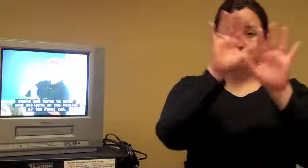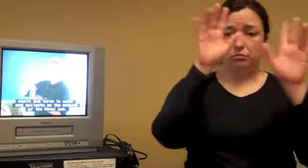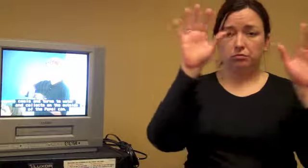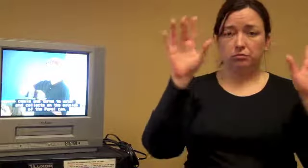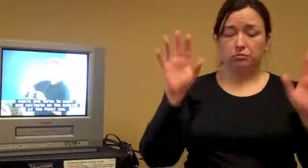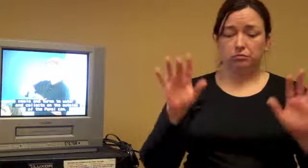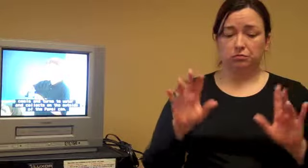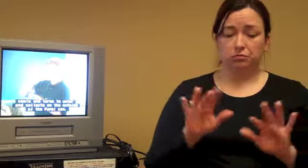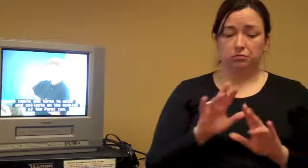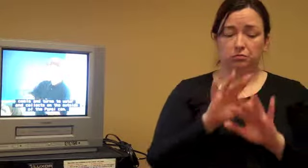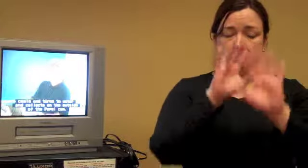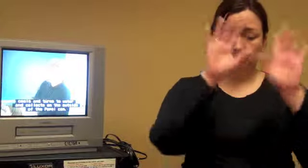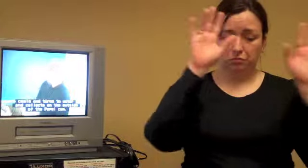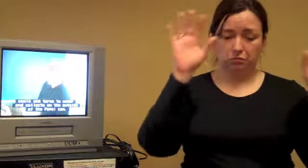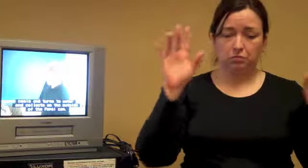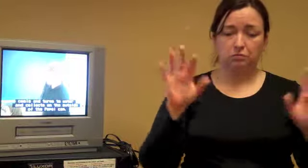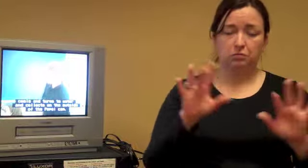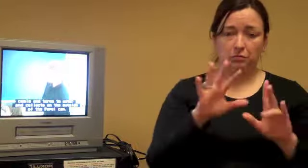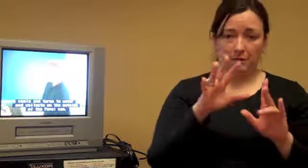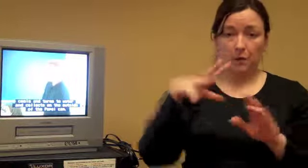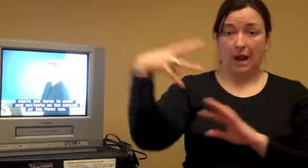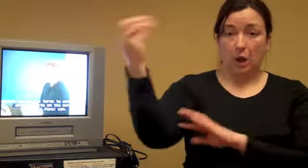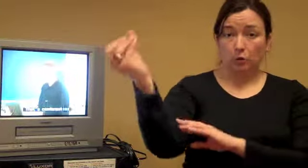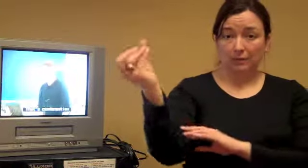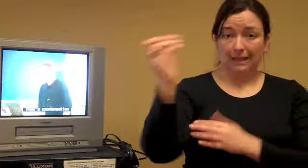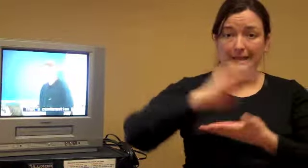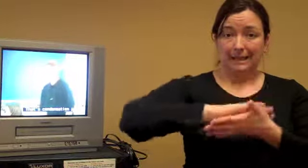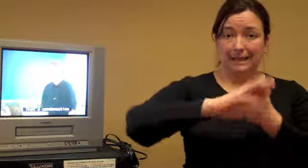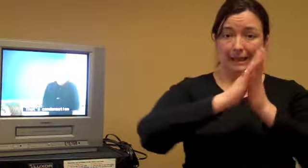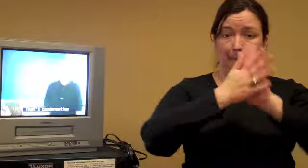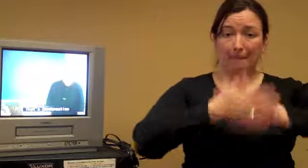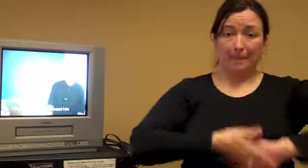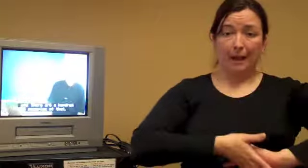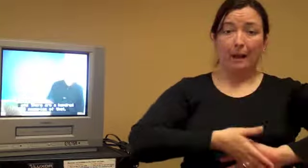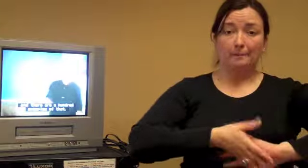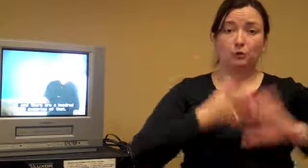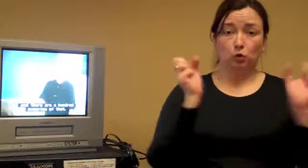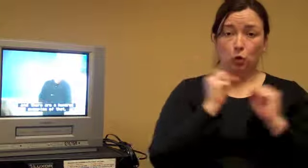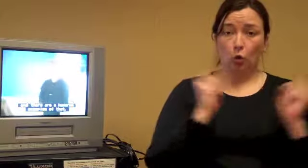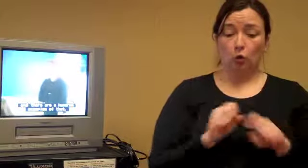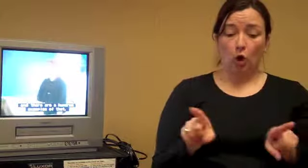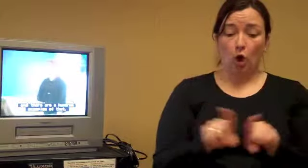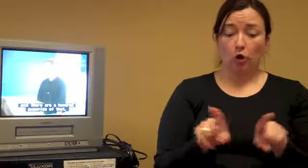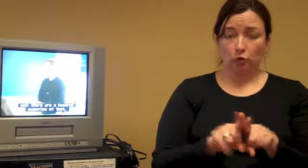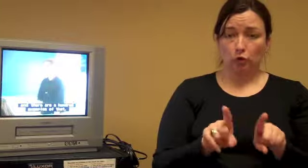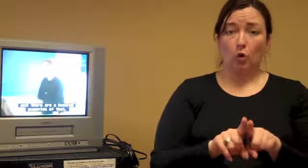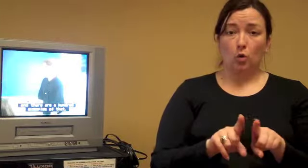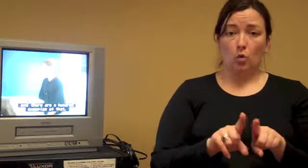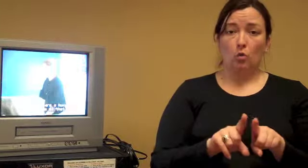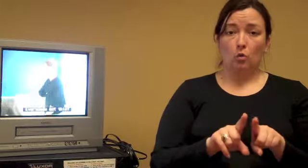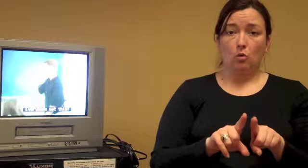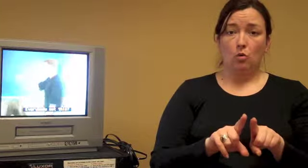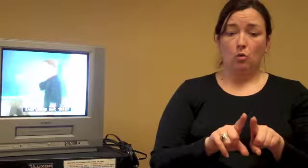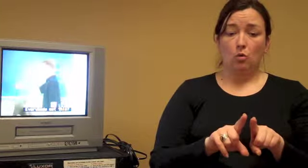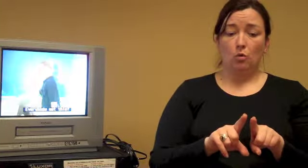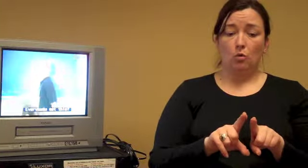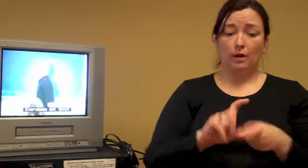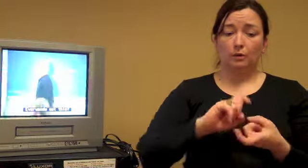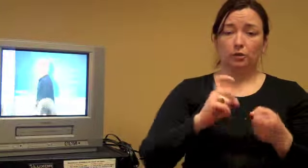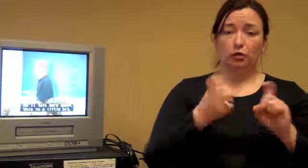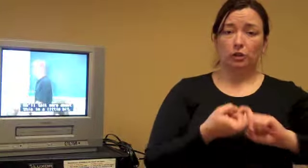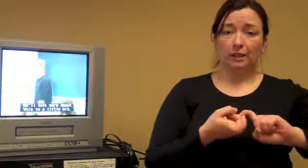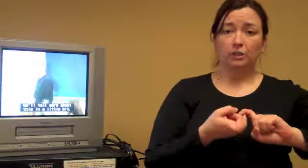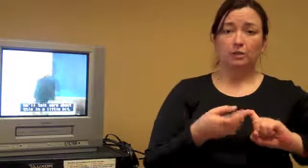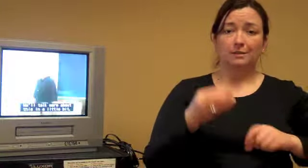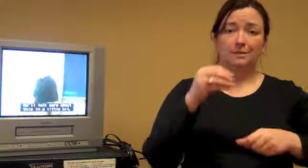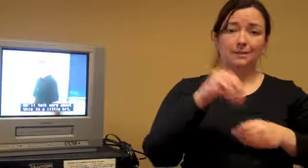cools and turns to water and collects on the outside of the Pepsi can. That's condensation. And there are 100 examples of that. Everybody got this? We'll